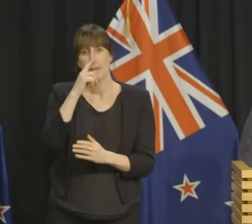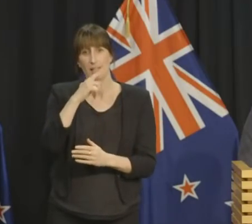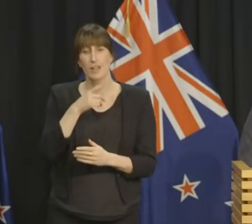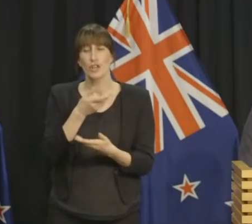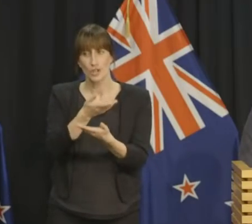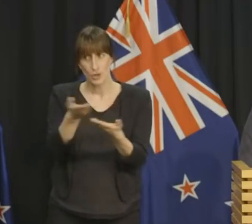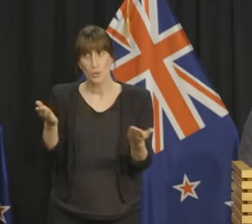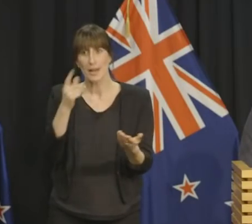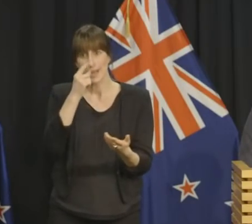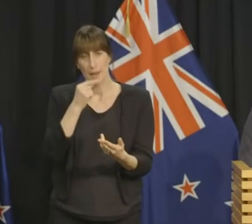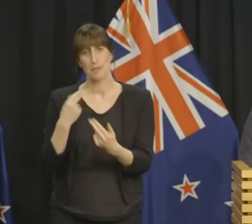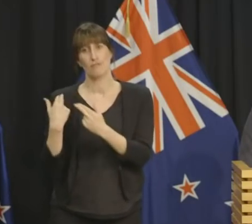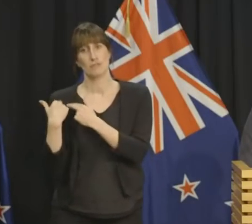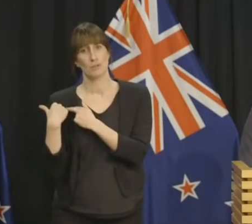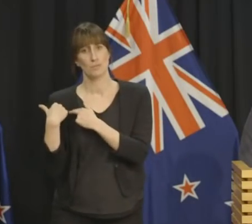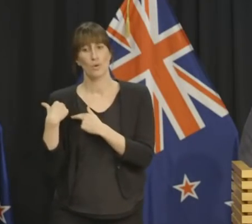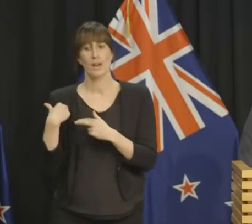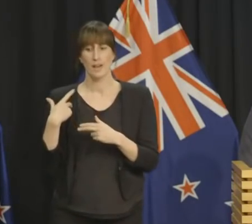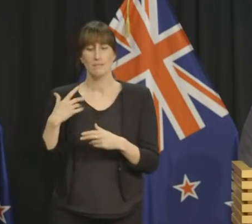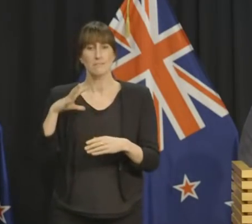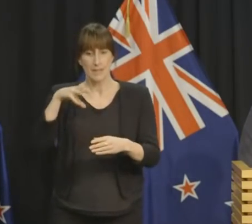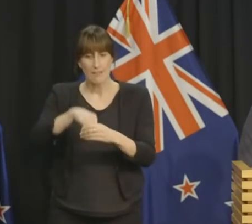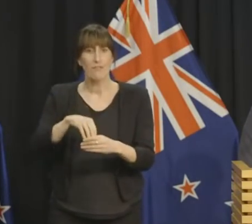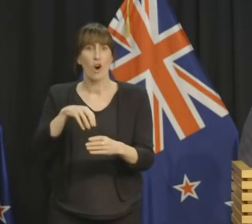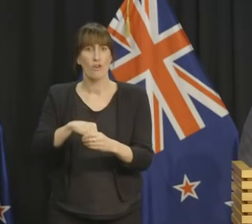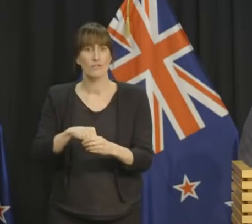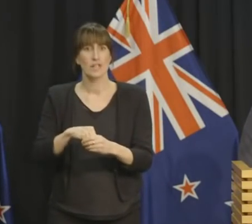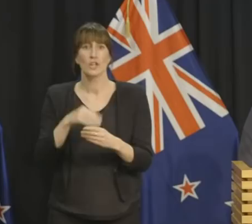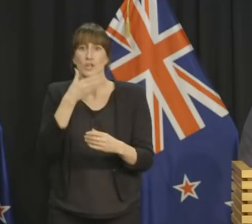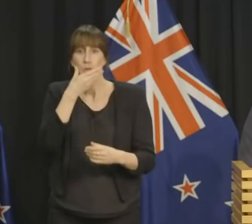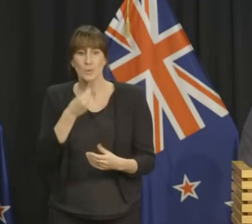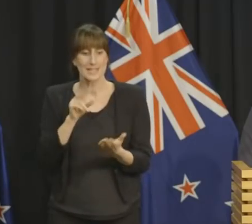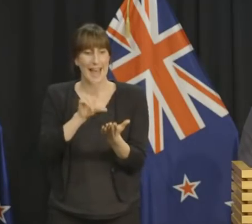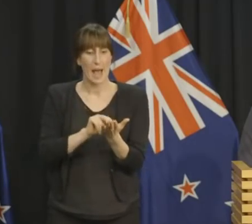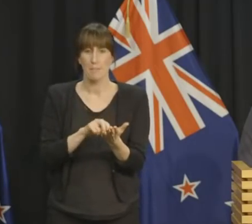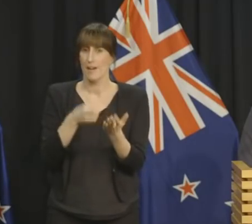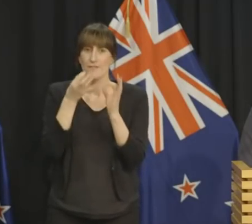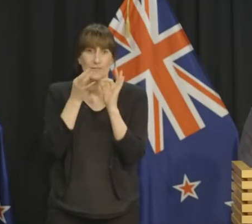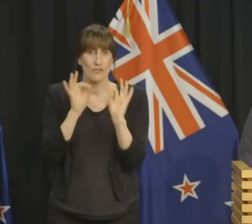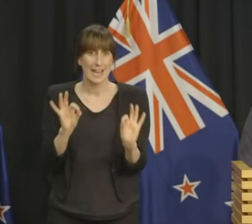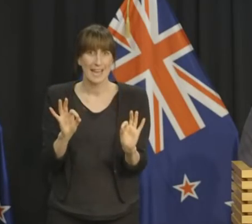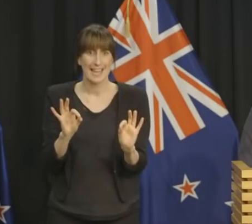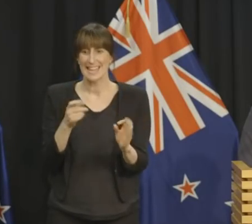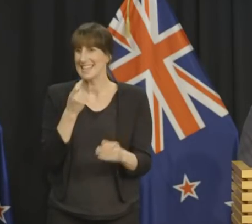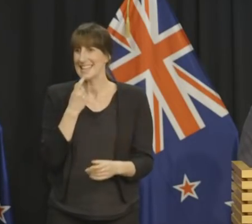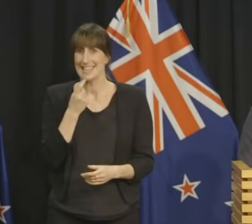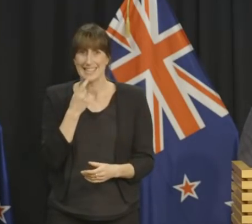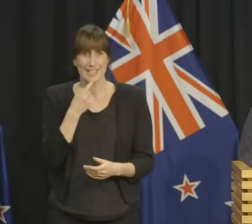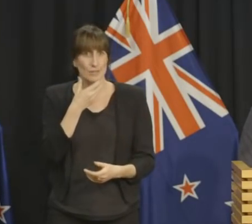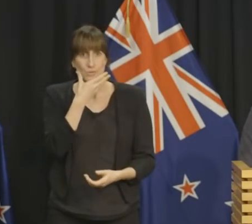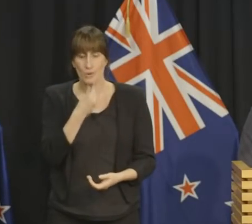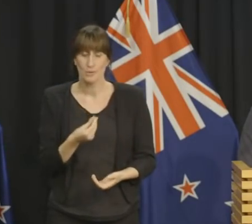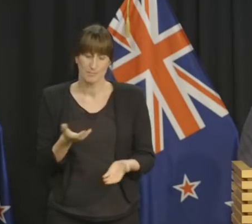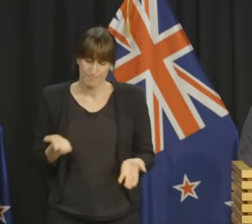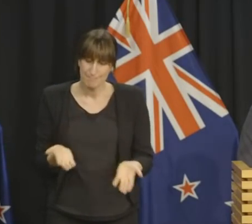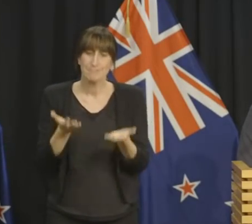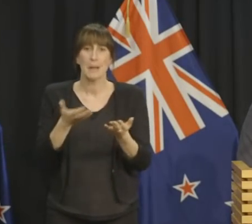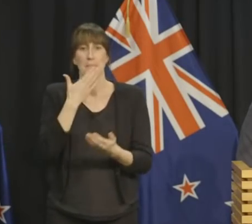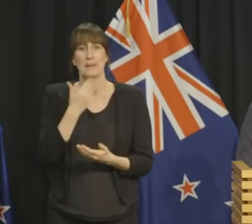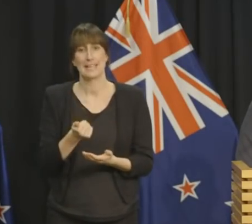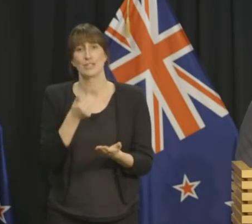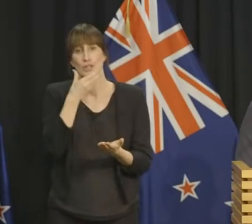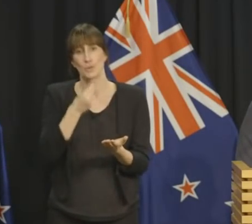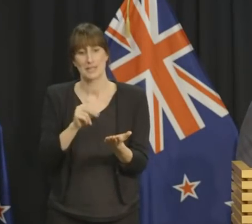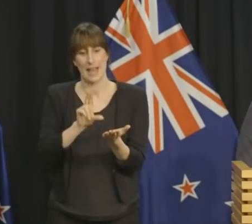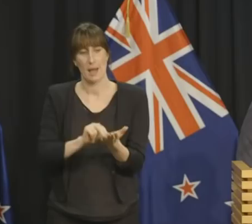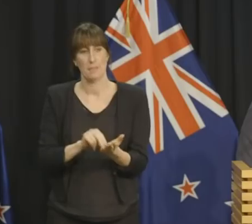role here, to use the app. The app is there, it's free, it's not difficult to download, it's not difficult to use. Please do. Do you have an